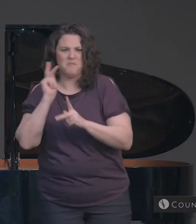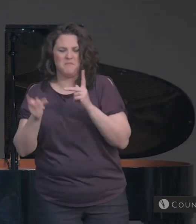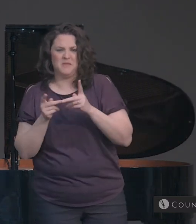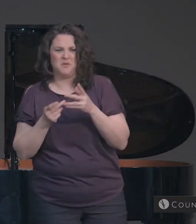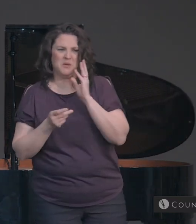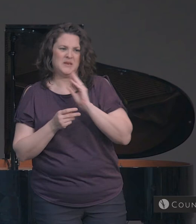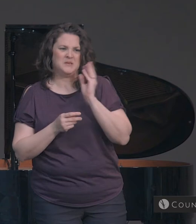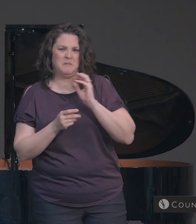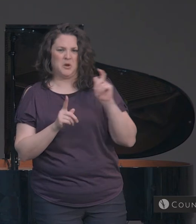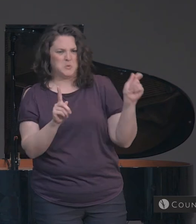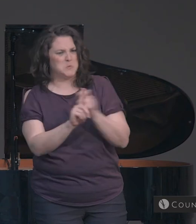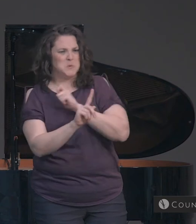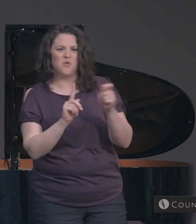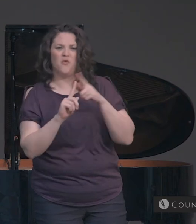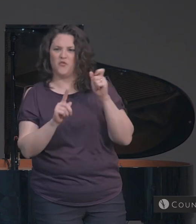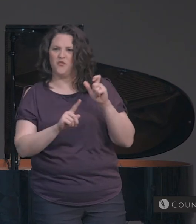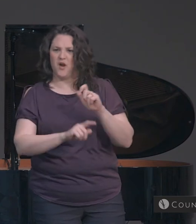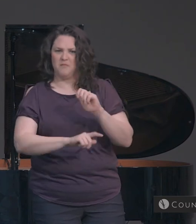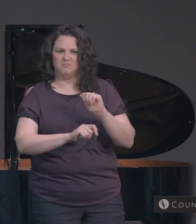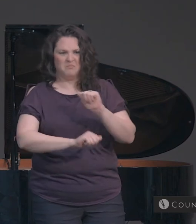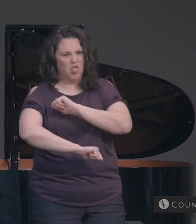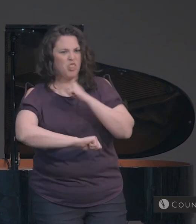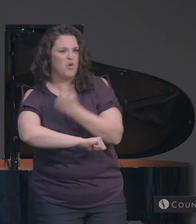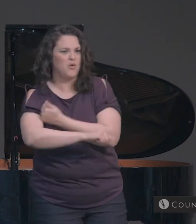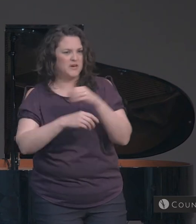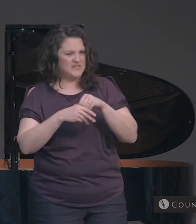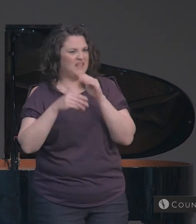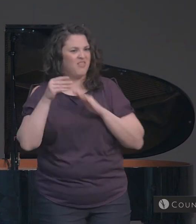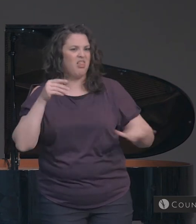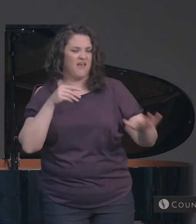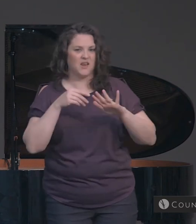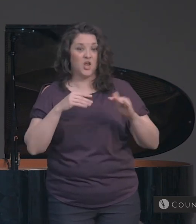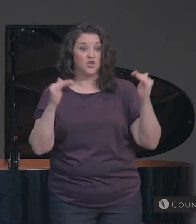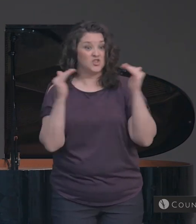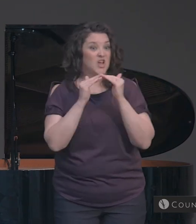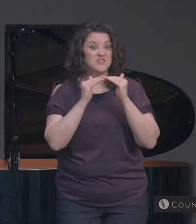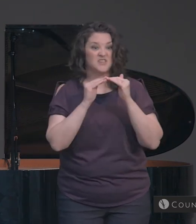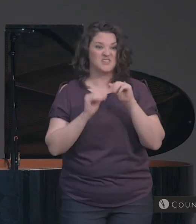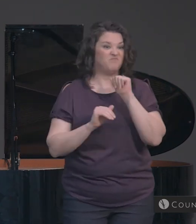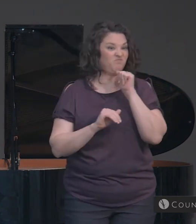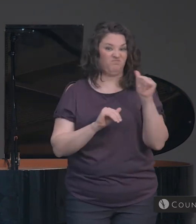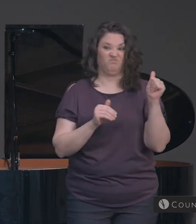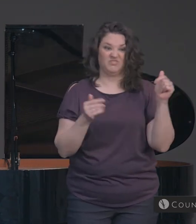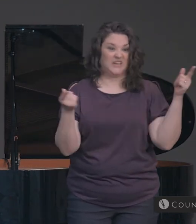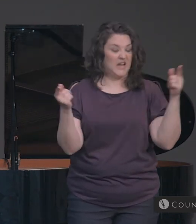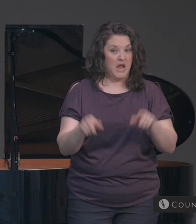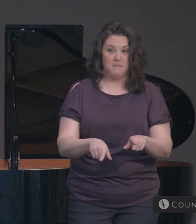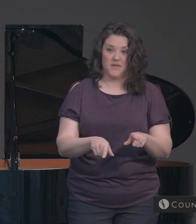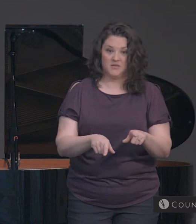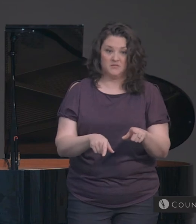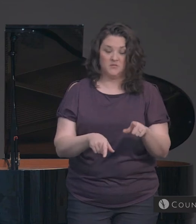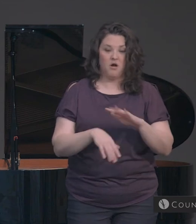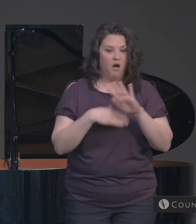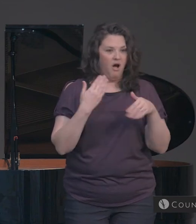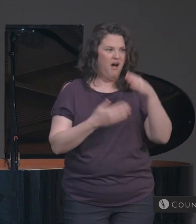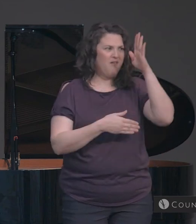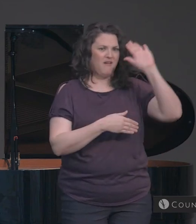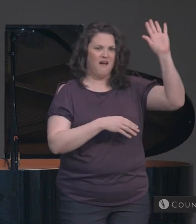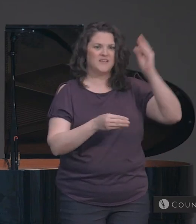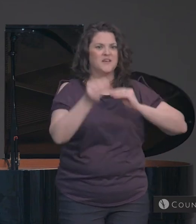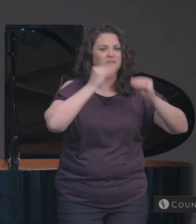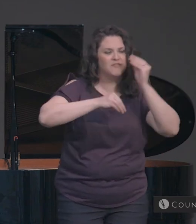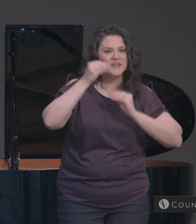land. Justice was non-existent. The feasts of God had been stolen